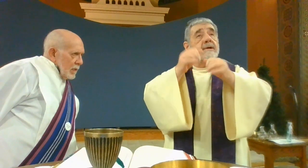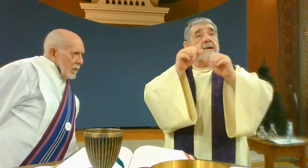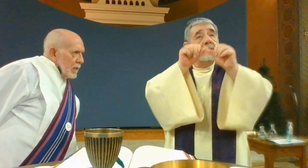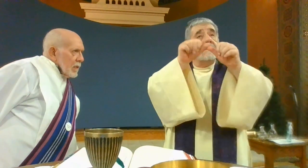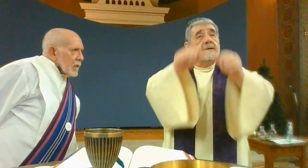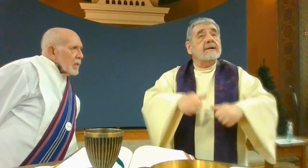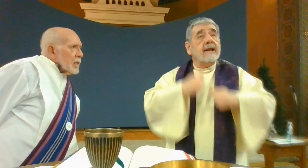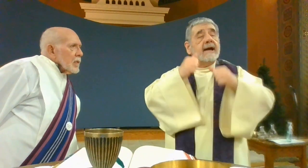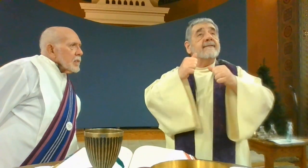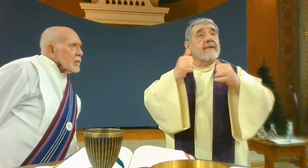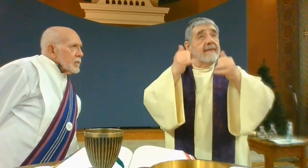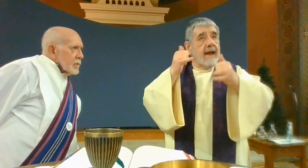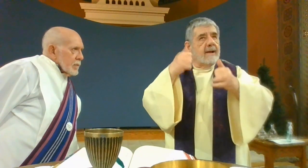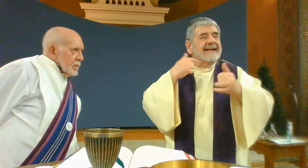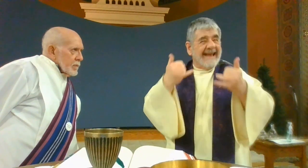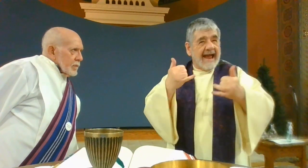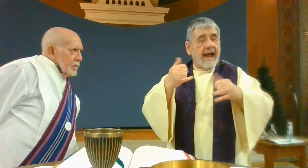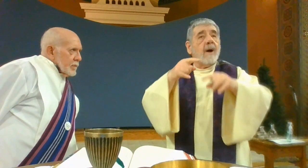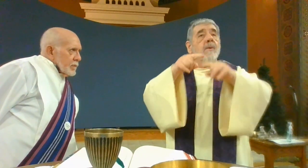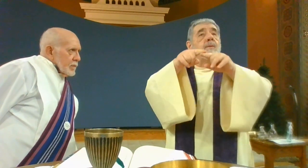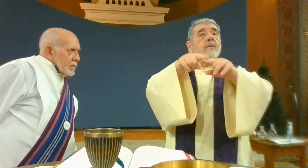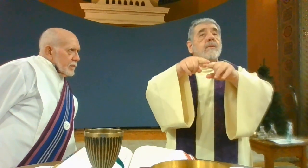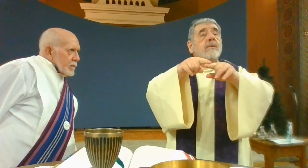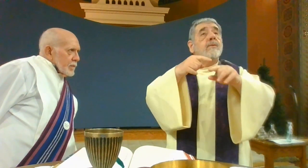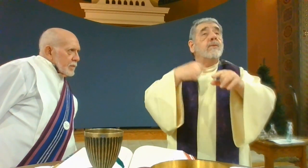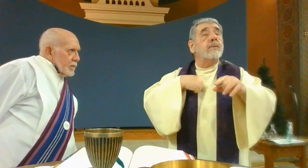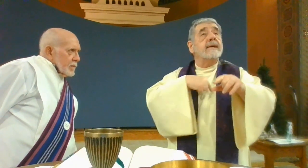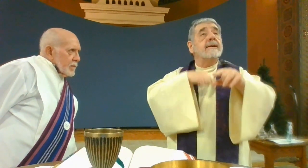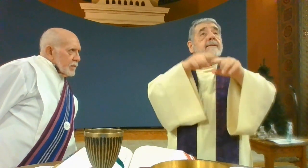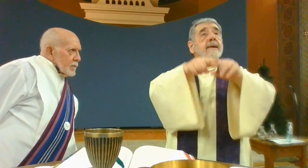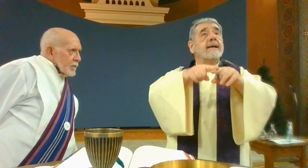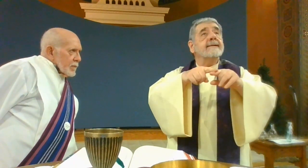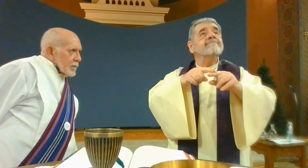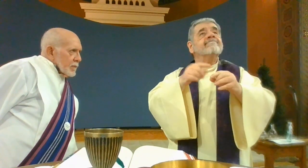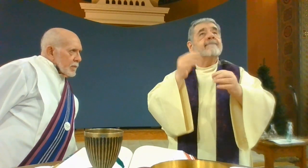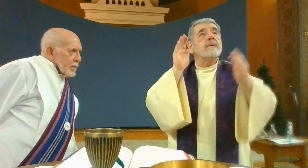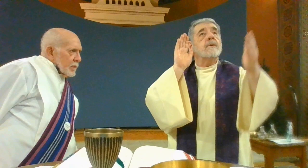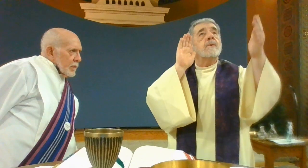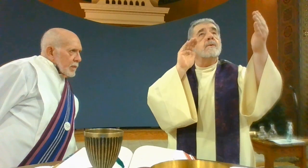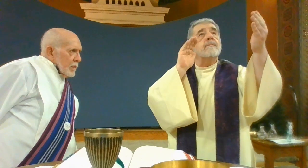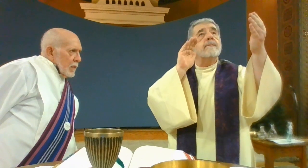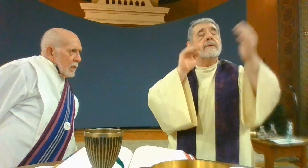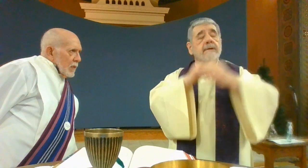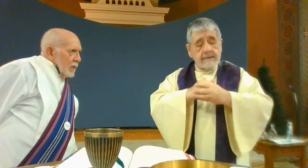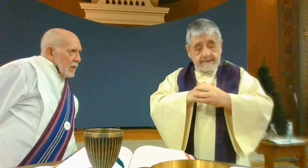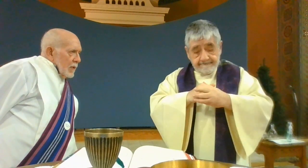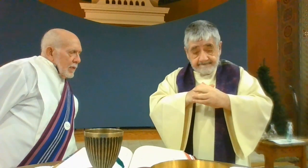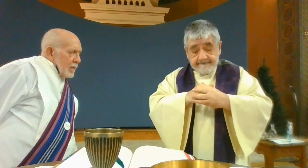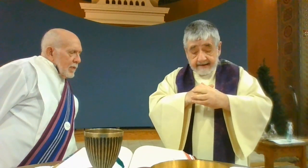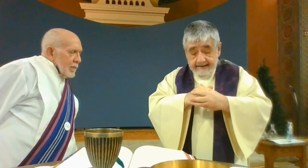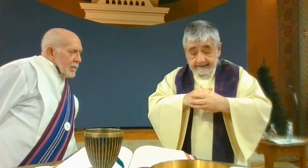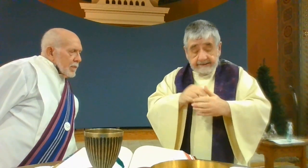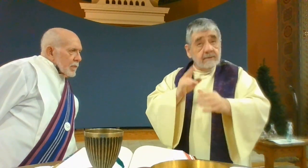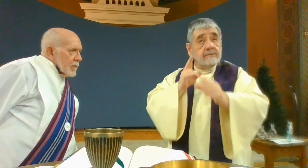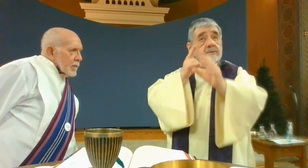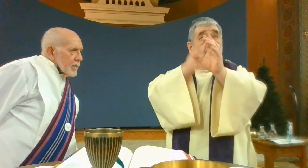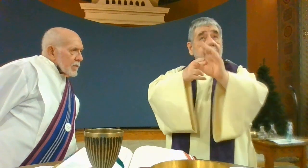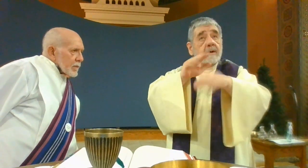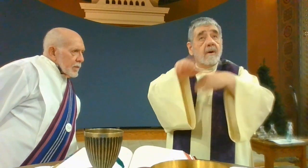we who watch for that day may inherit the great promise in which we now